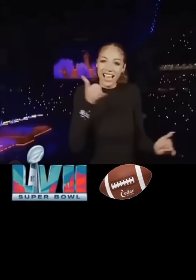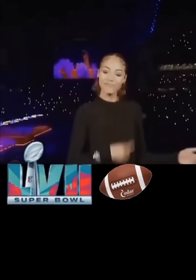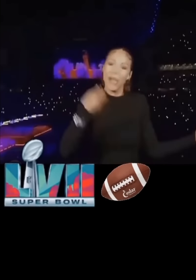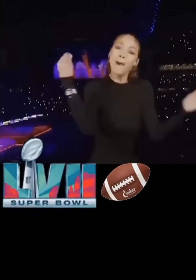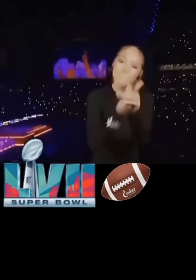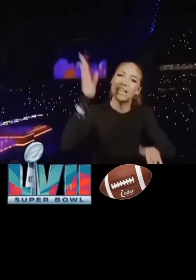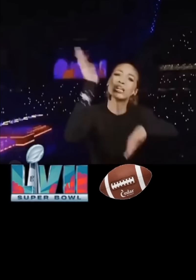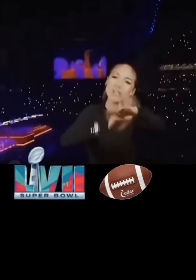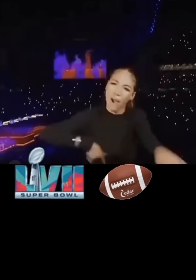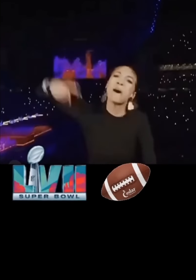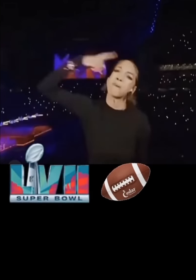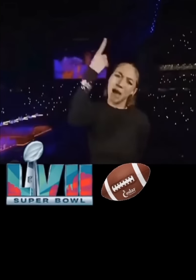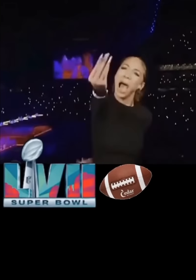out for. She's amazing.